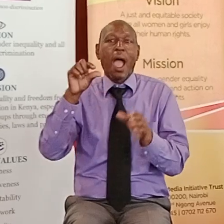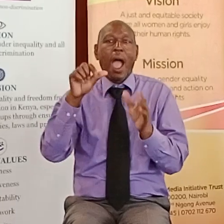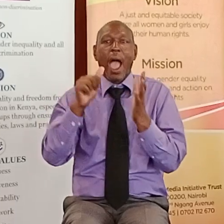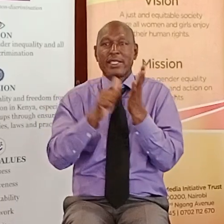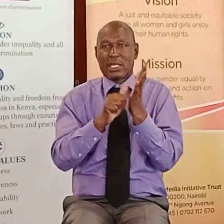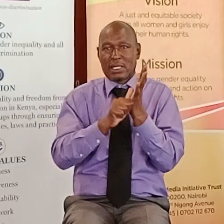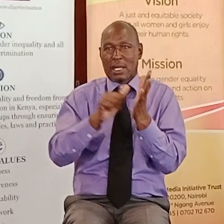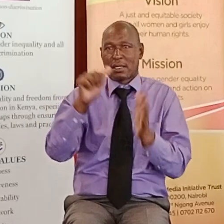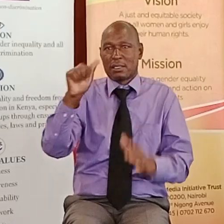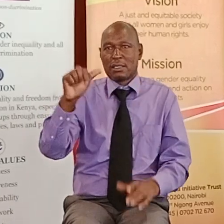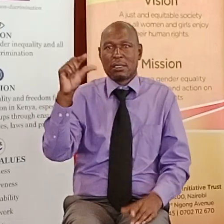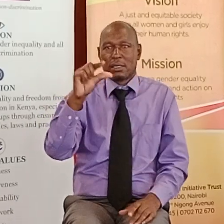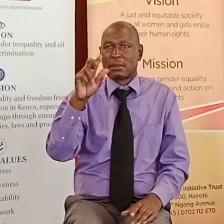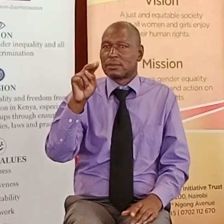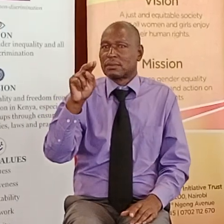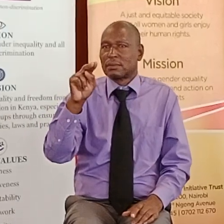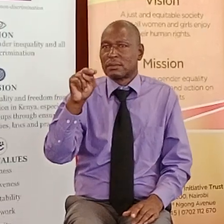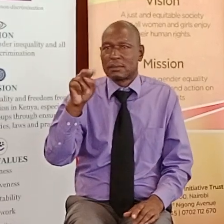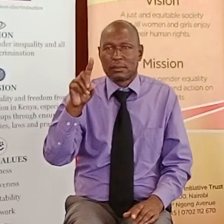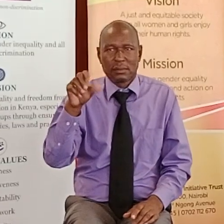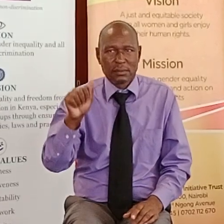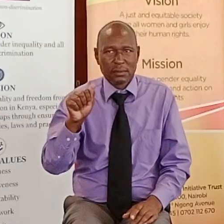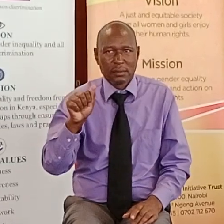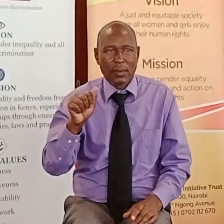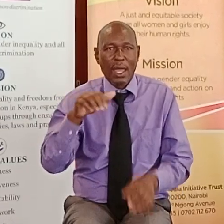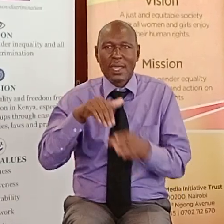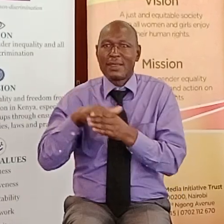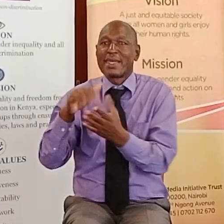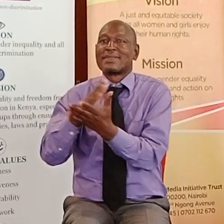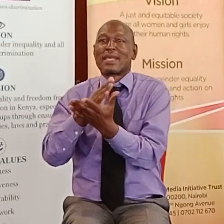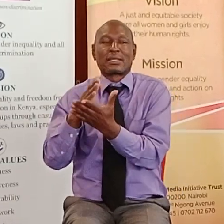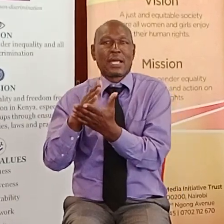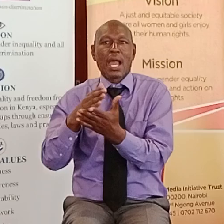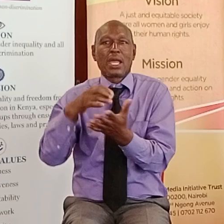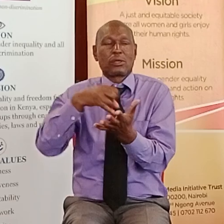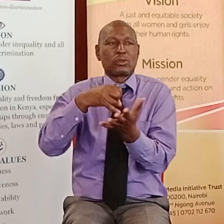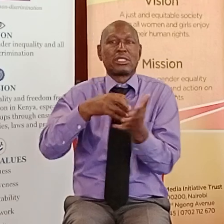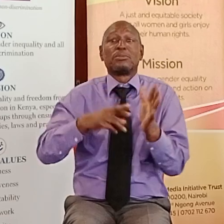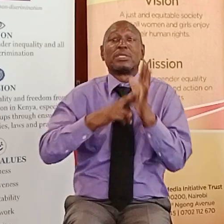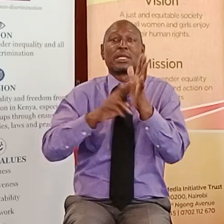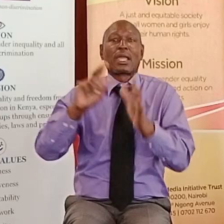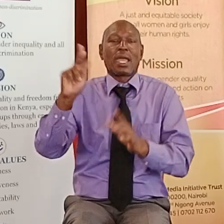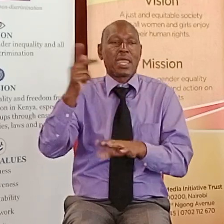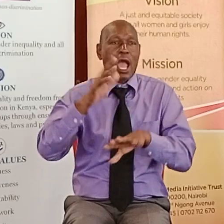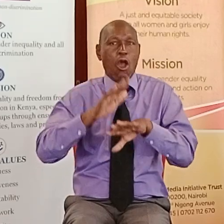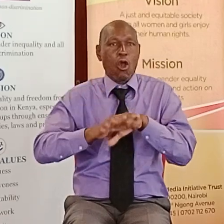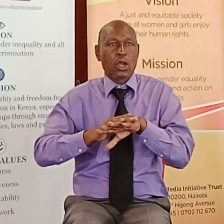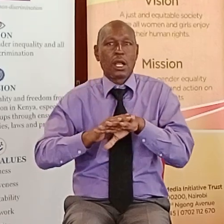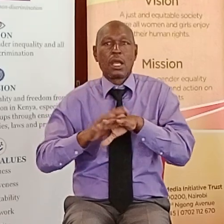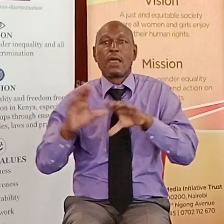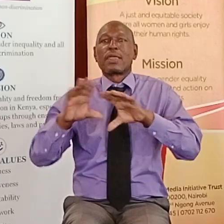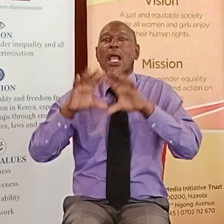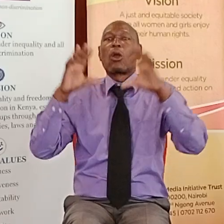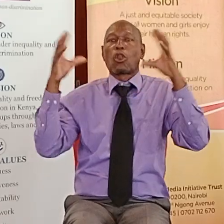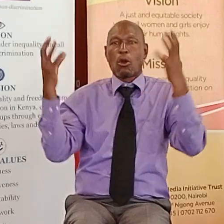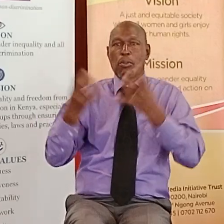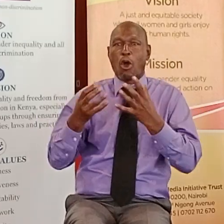a few of us are active in the sector, including representing Kenya on the global platform, but we feel